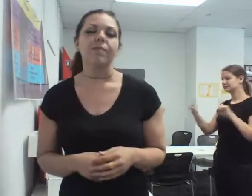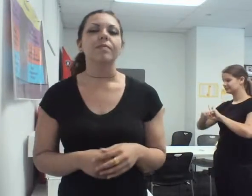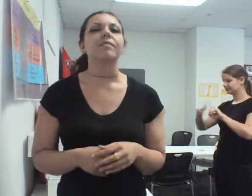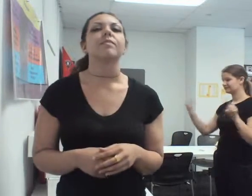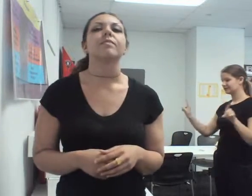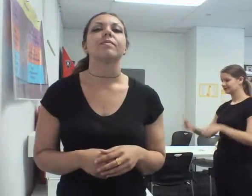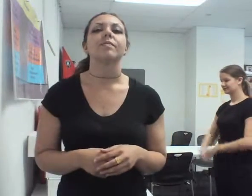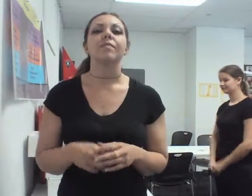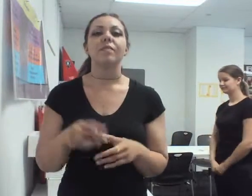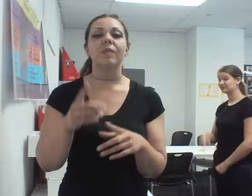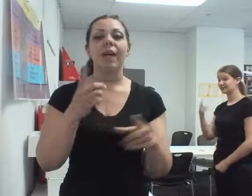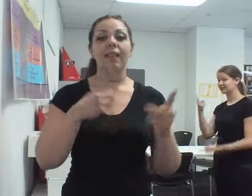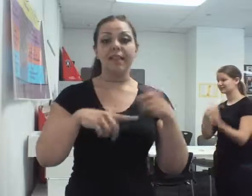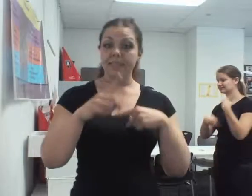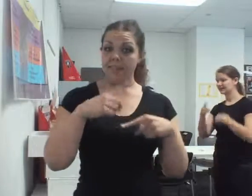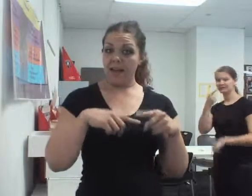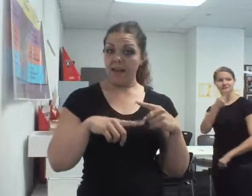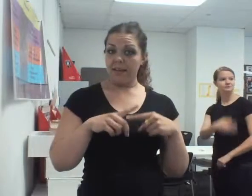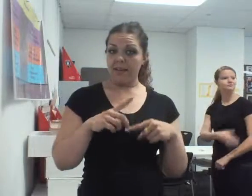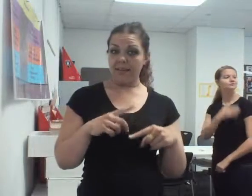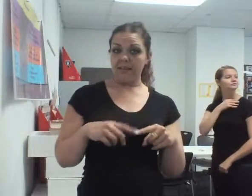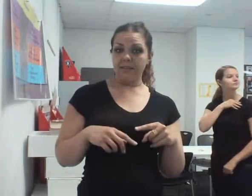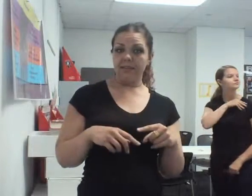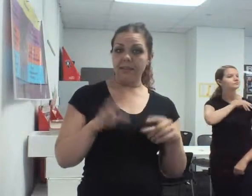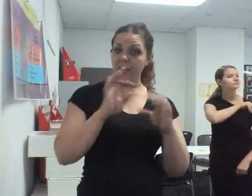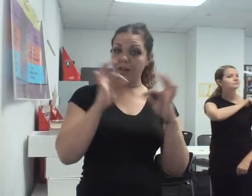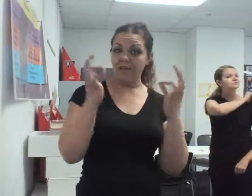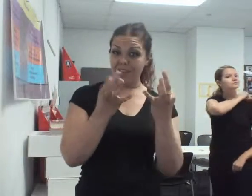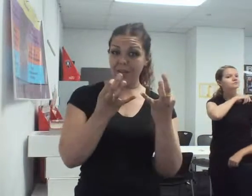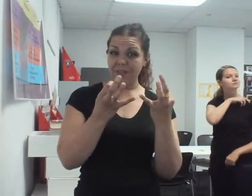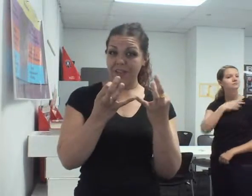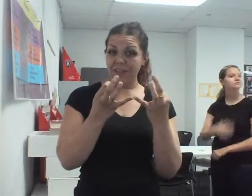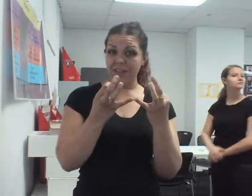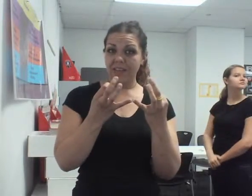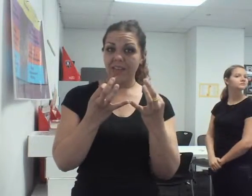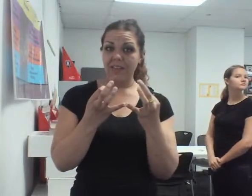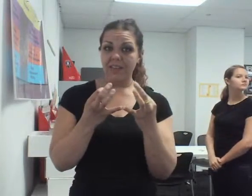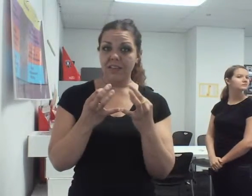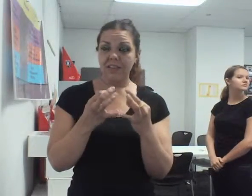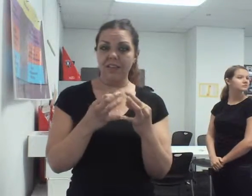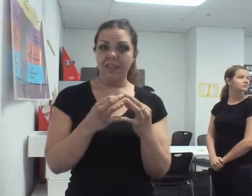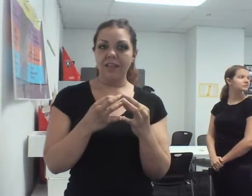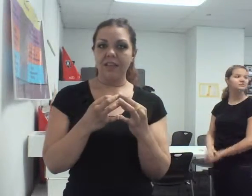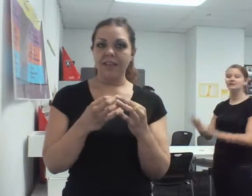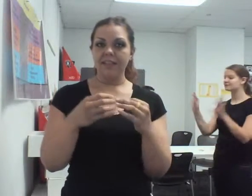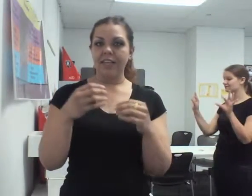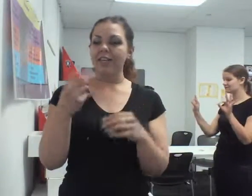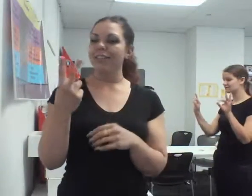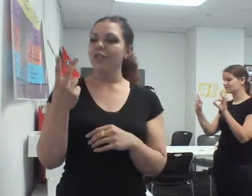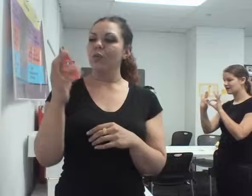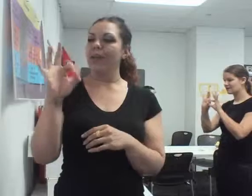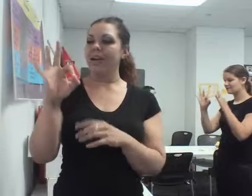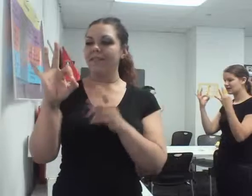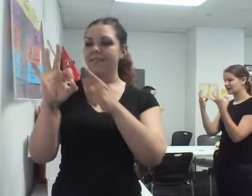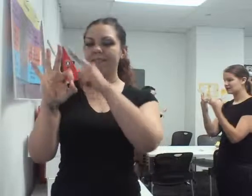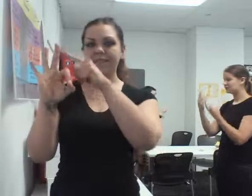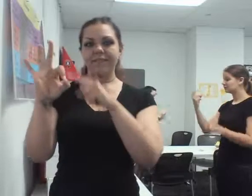This sign, you all see the sign for the type of family. This is a 2S. This is an initialized